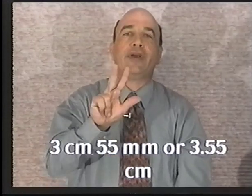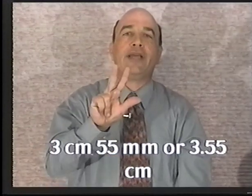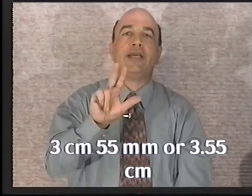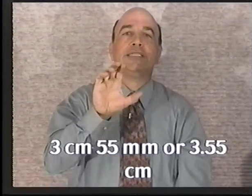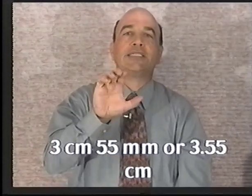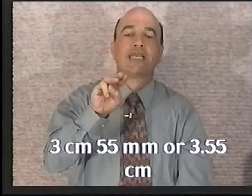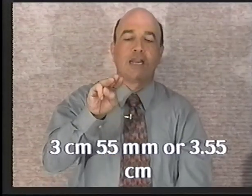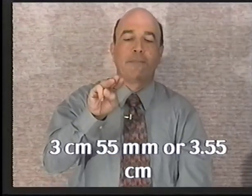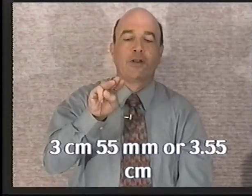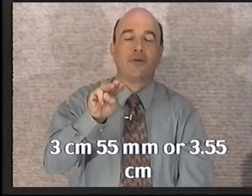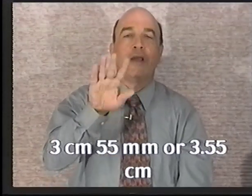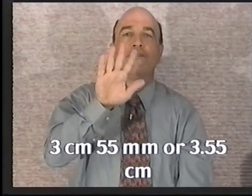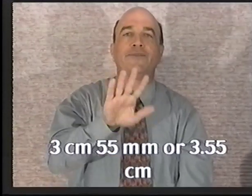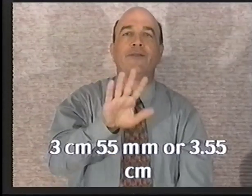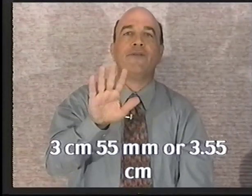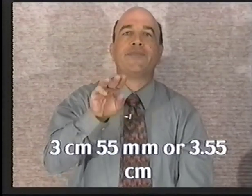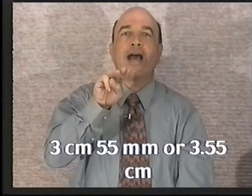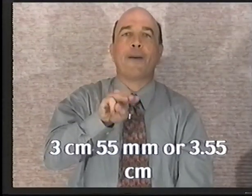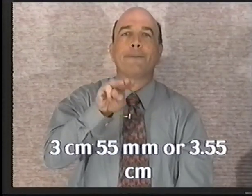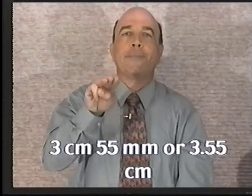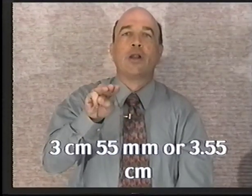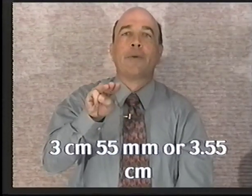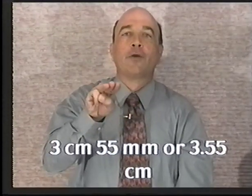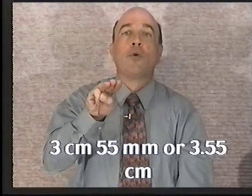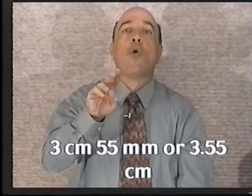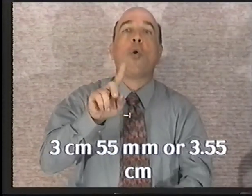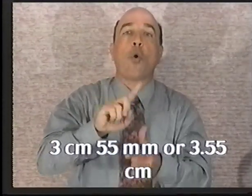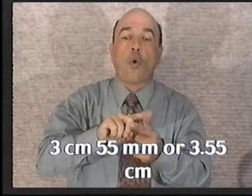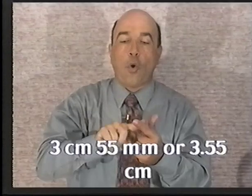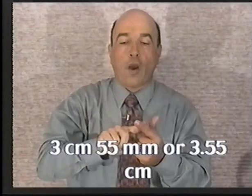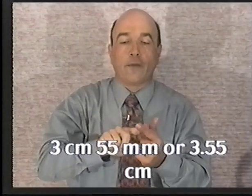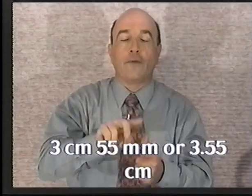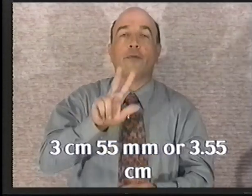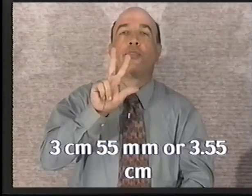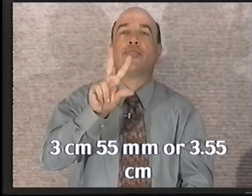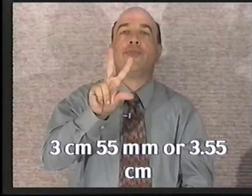3 centimeters, 55 millimeters, or